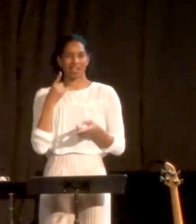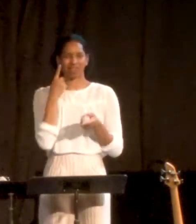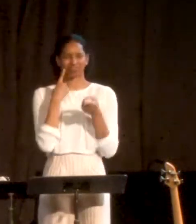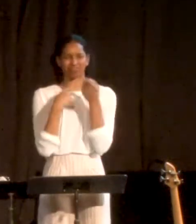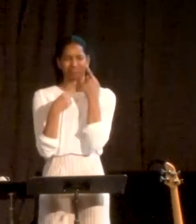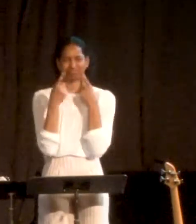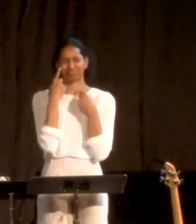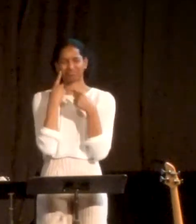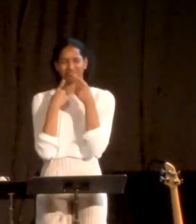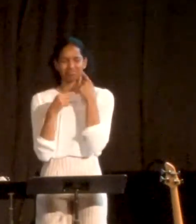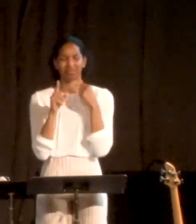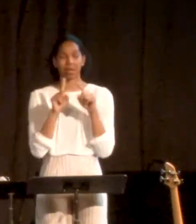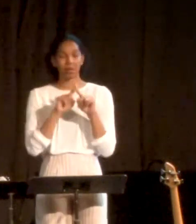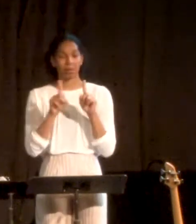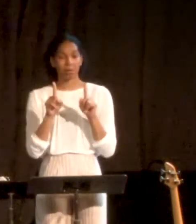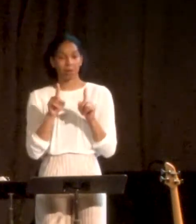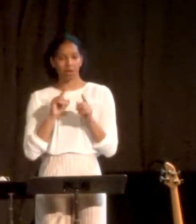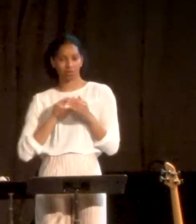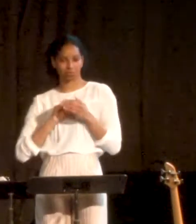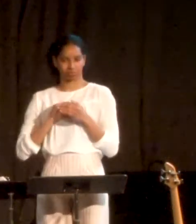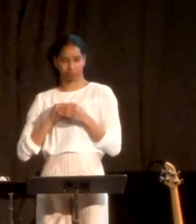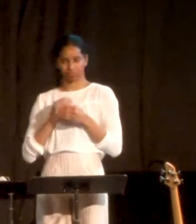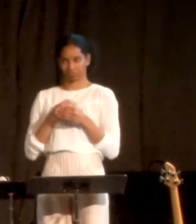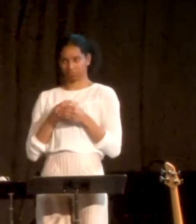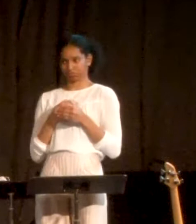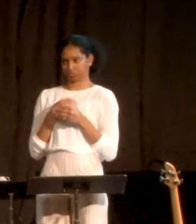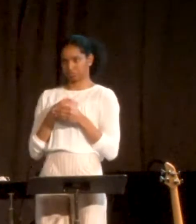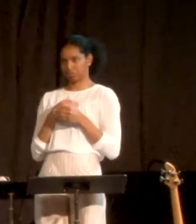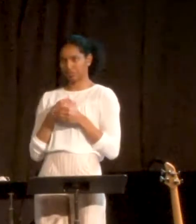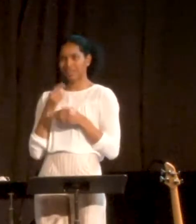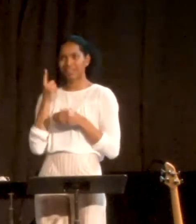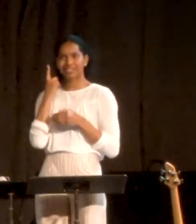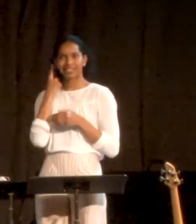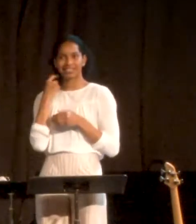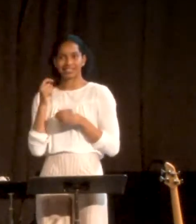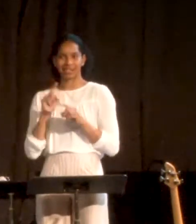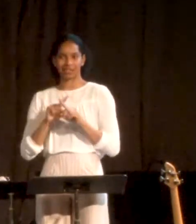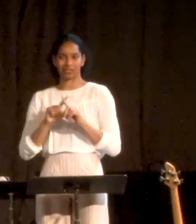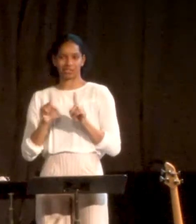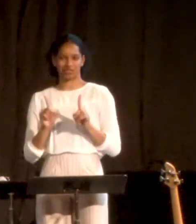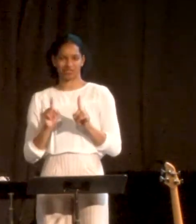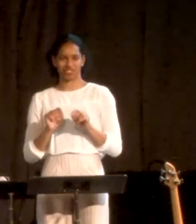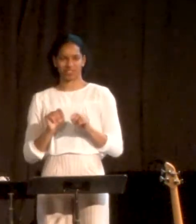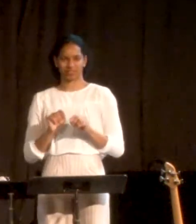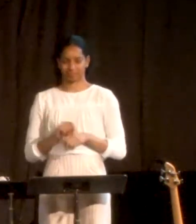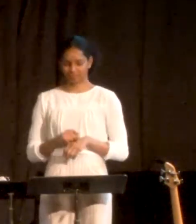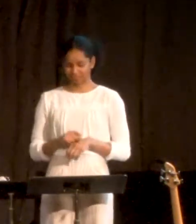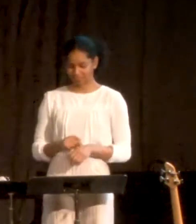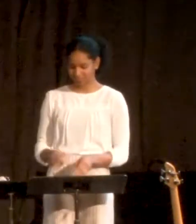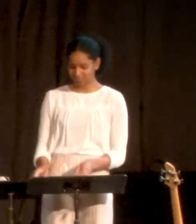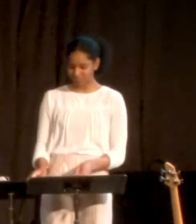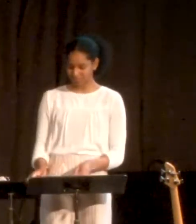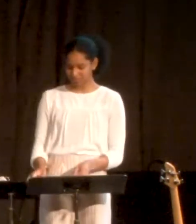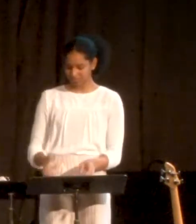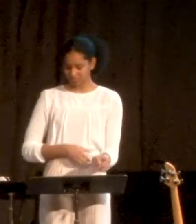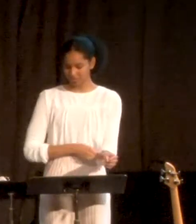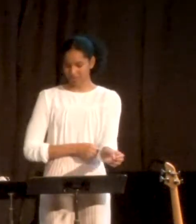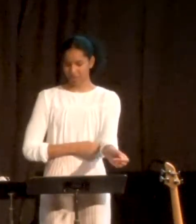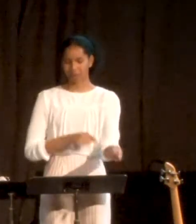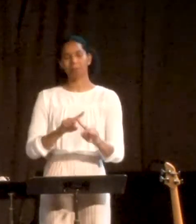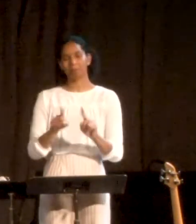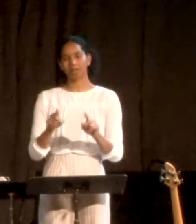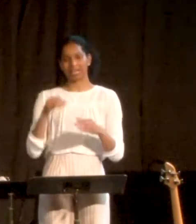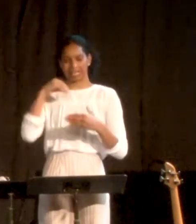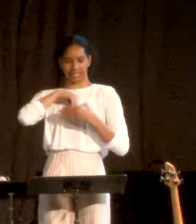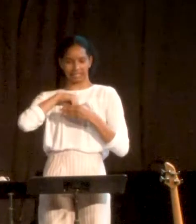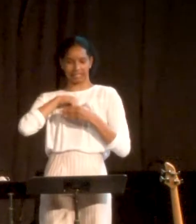somehow ominous. But it's the same word in Greek. They were grumbling. They were fussing among themselves.